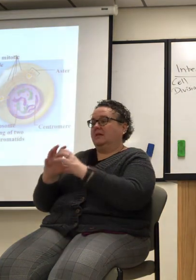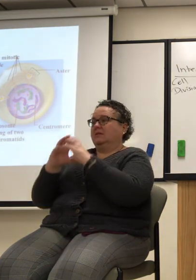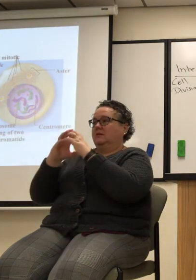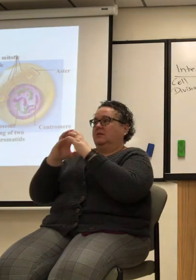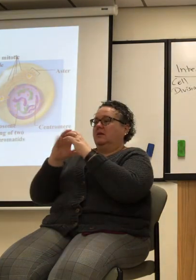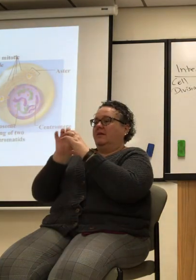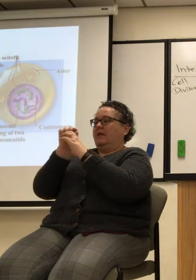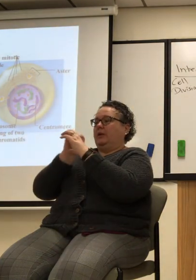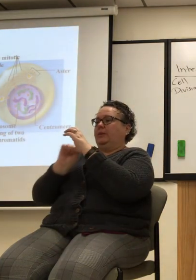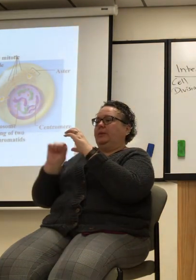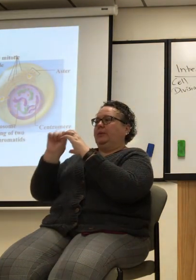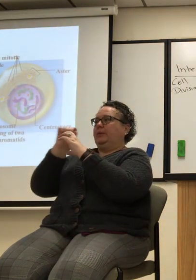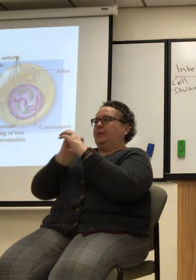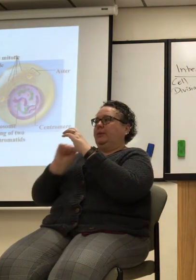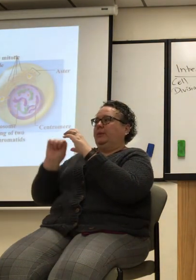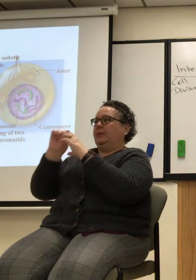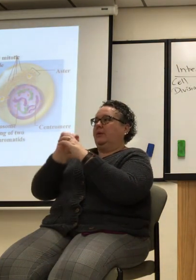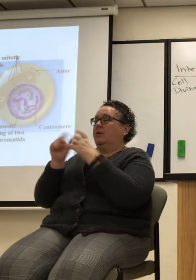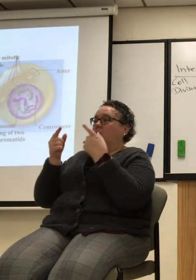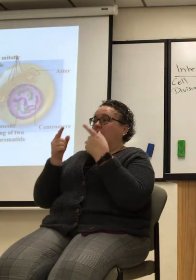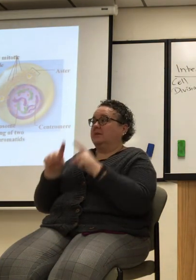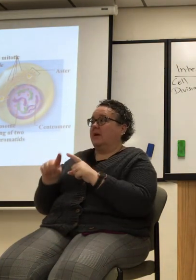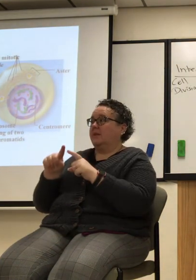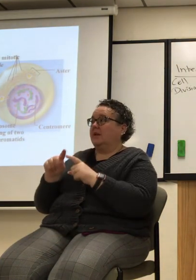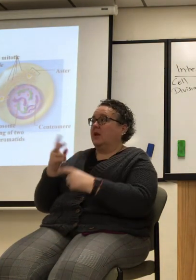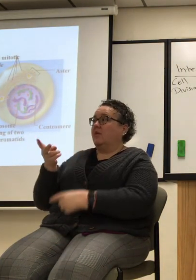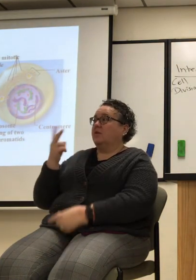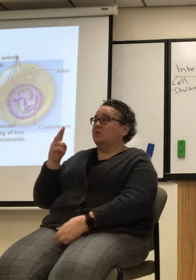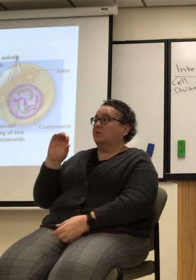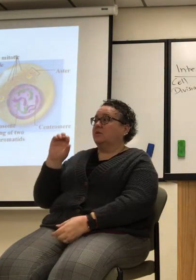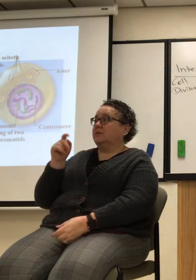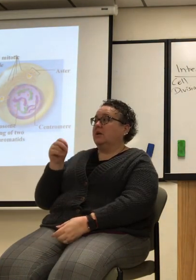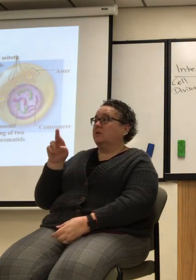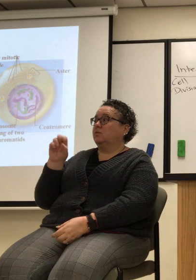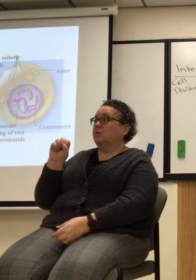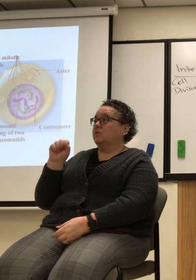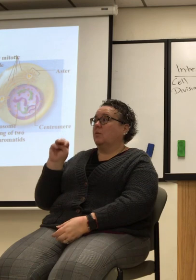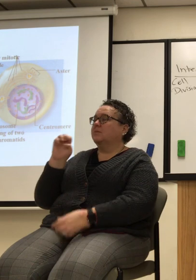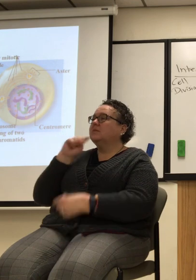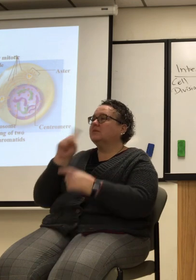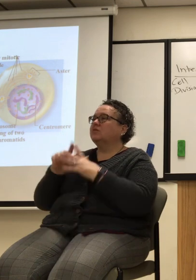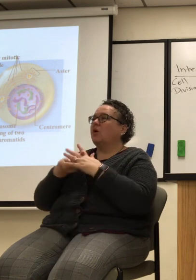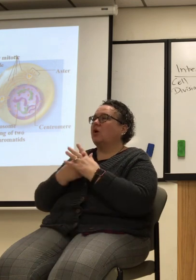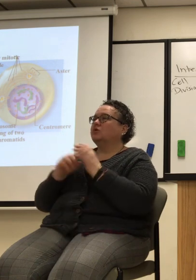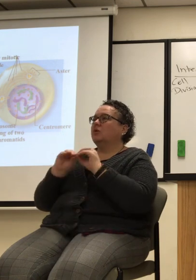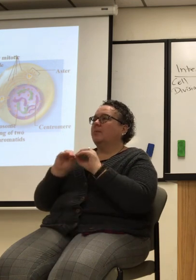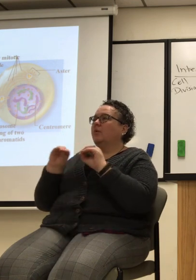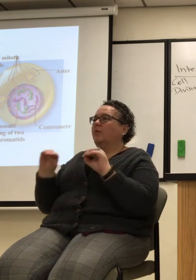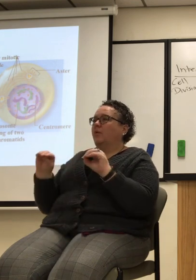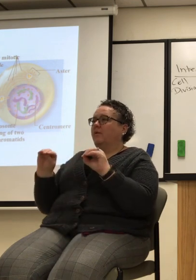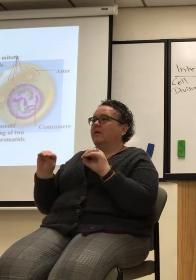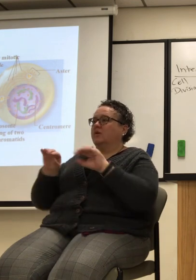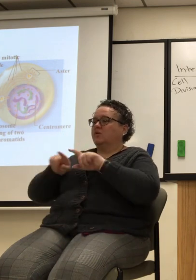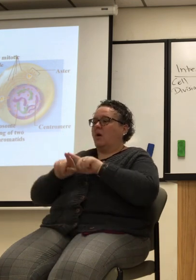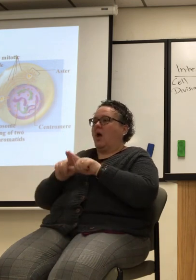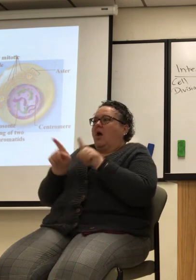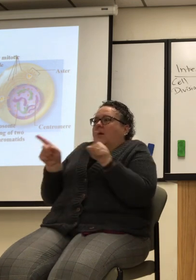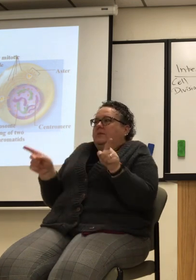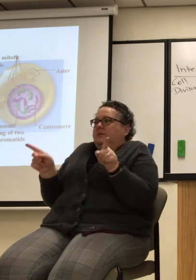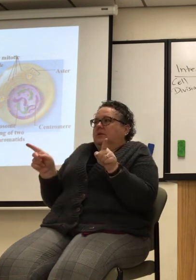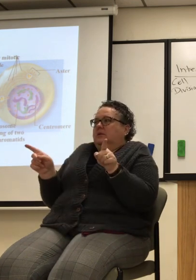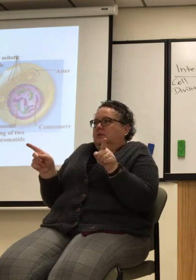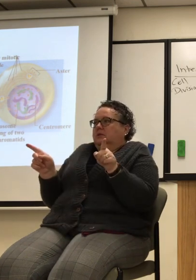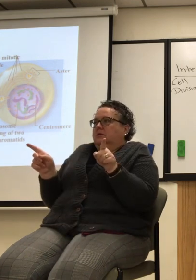And what's happening is the two centrosomes, they start to move to opposite ends of this cell that's going to